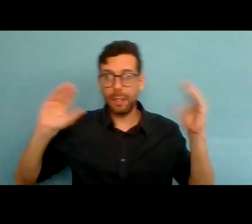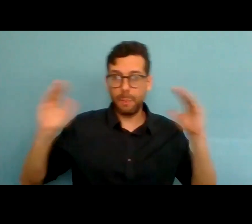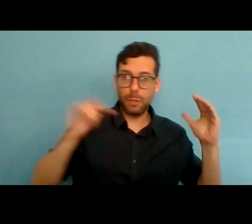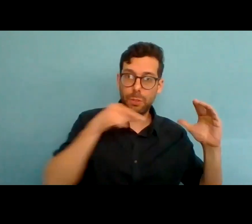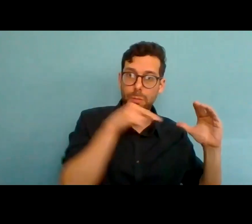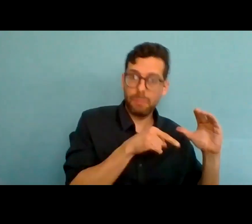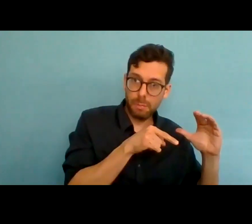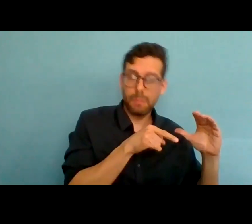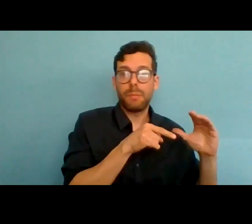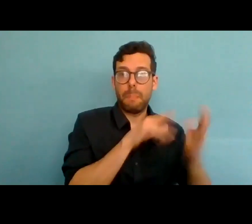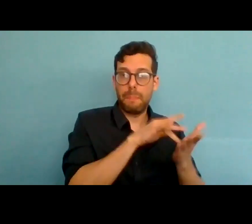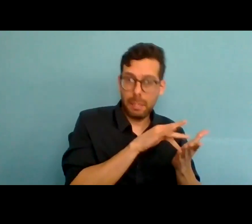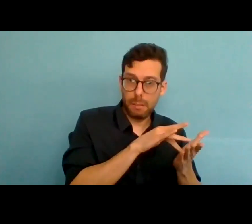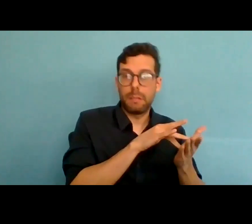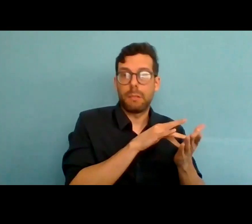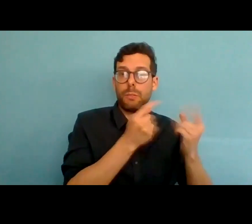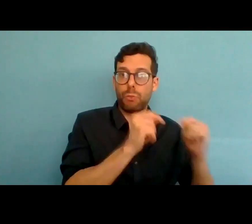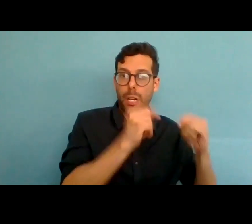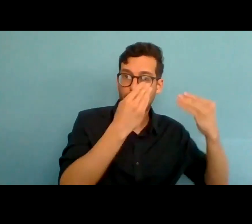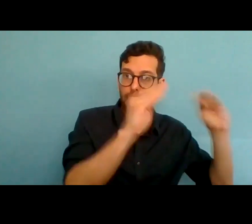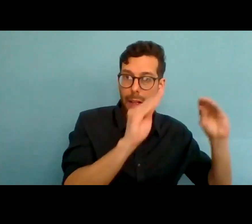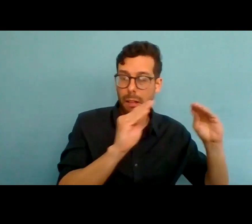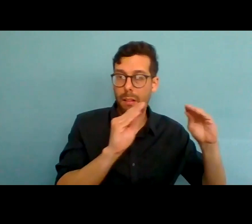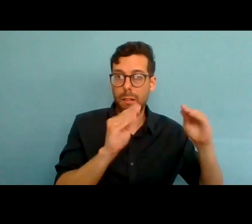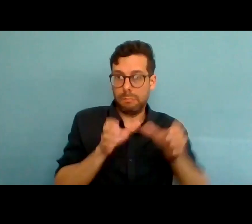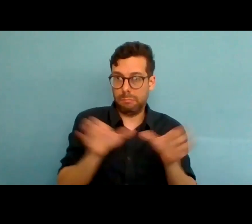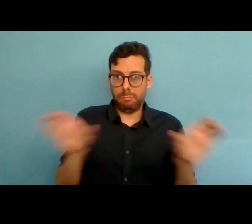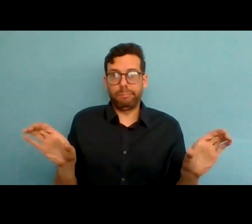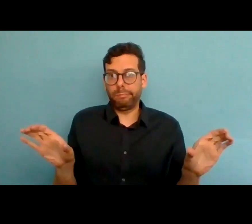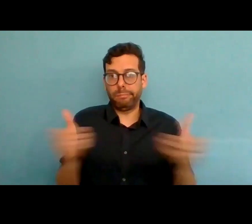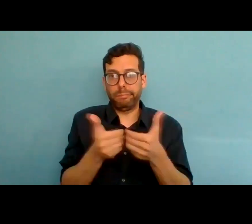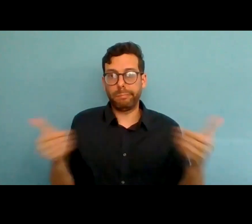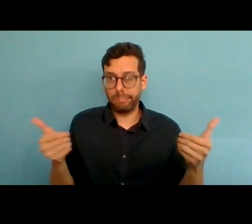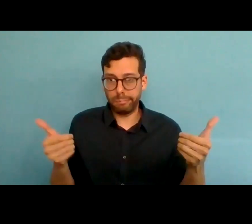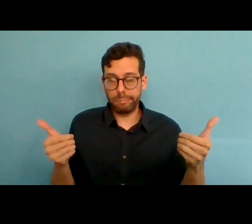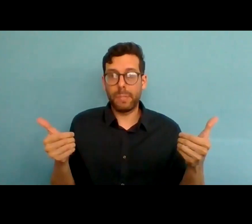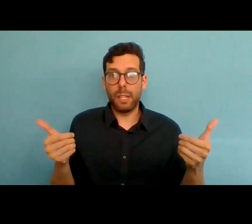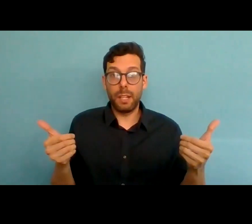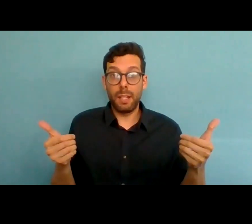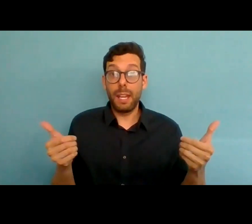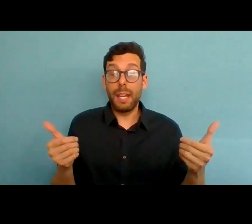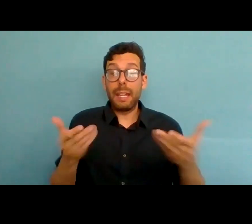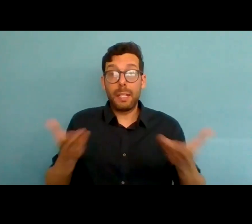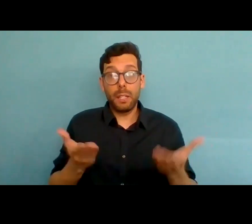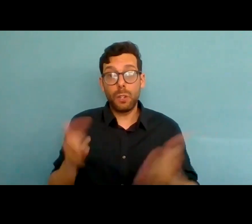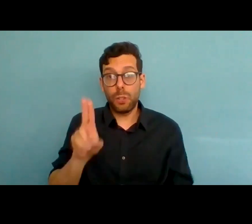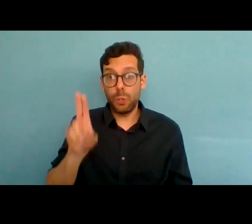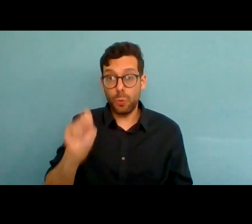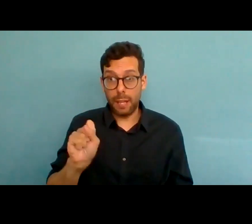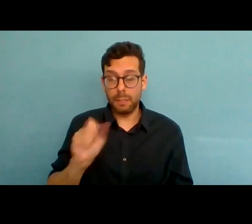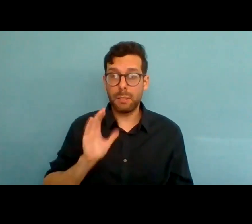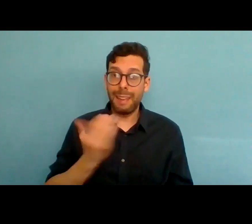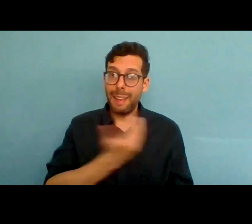pharmaceuticals and trying to bring those to market. So just two totally different worlds. And our infrastructure here in the United States is just not set